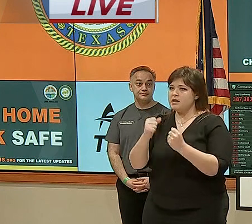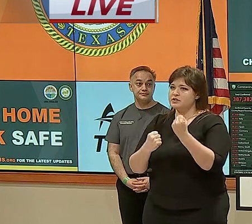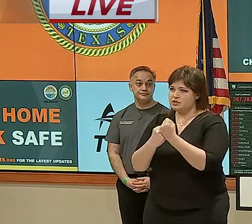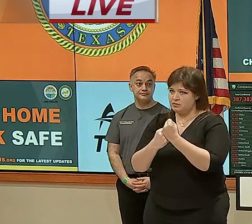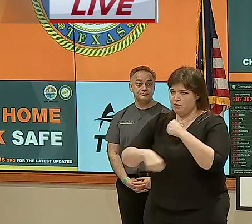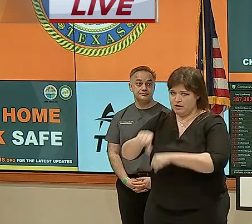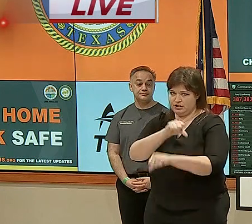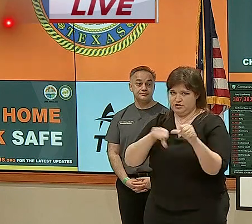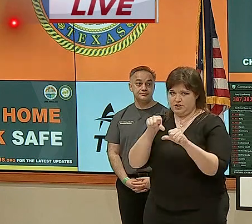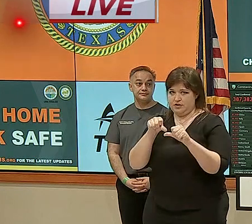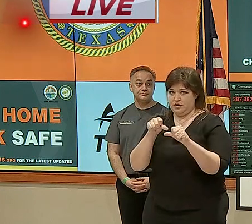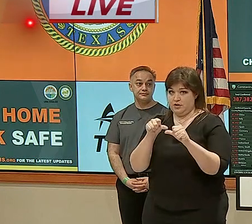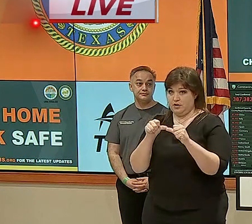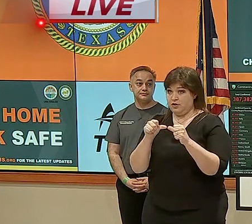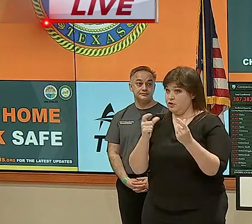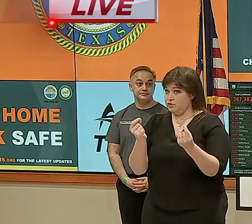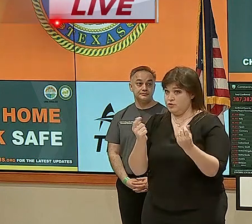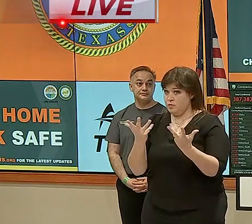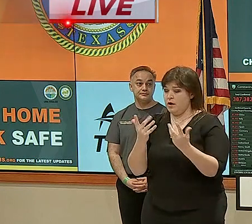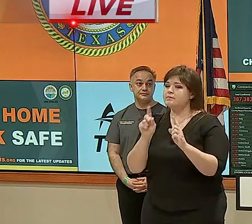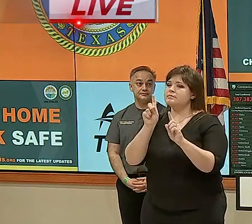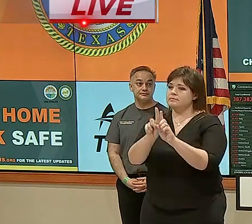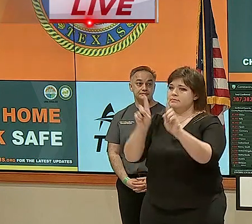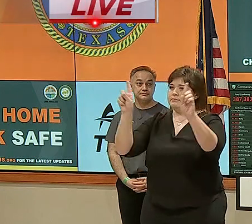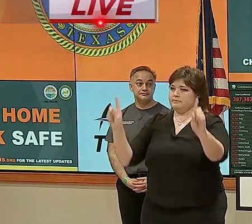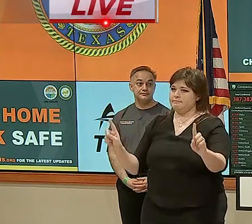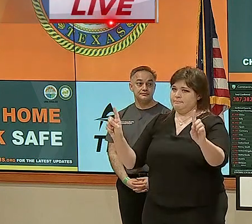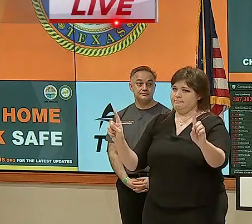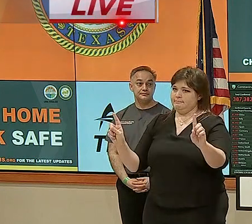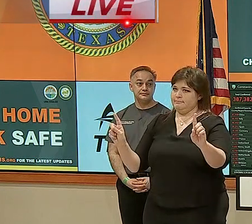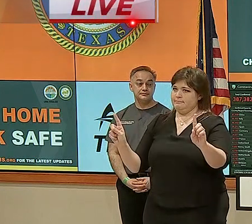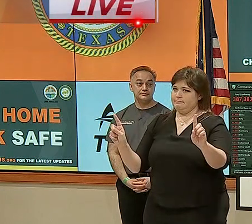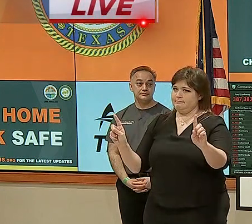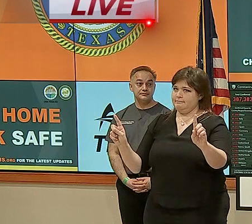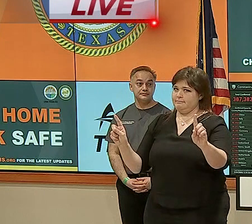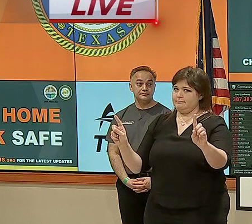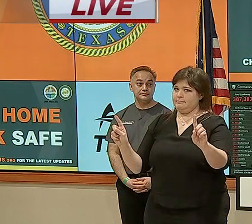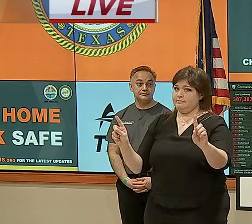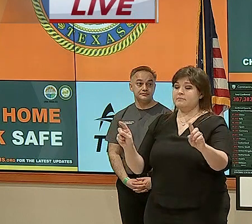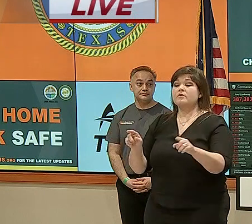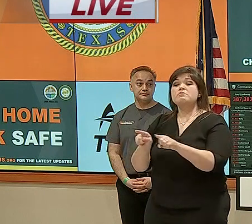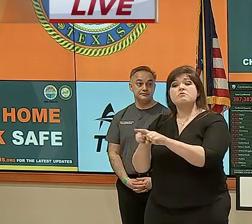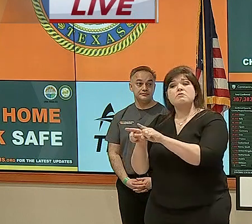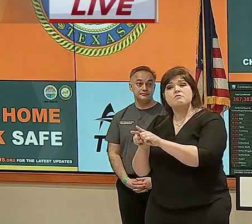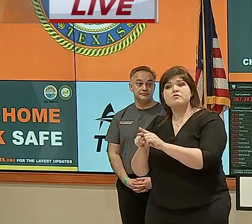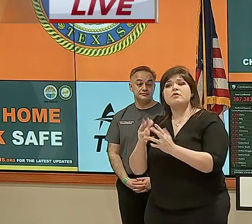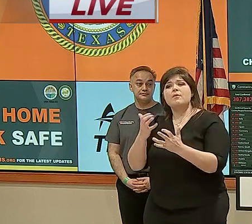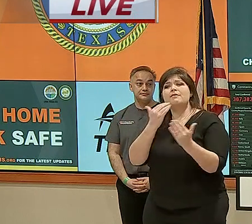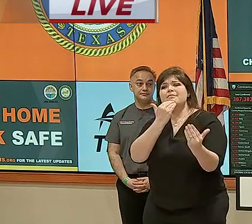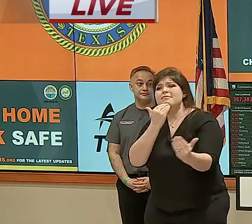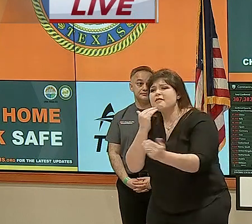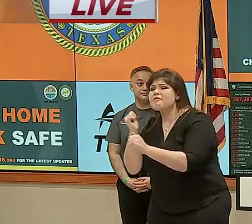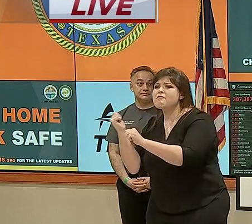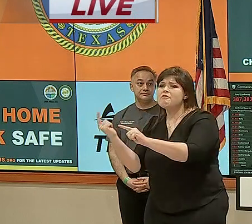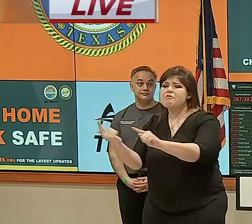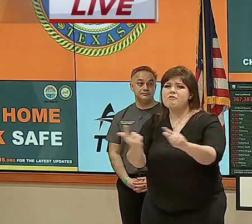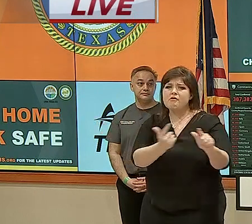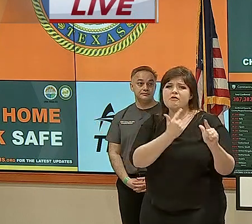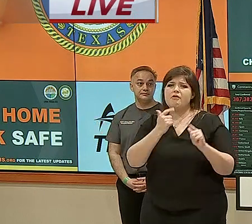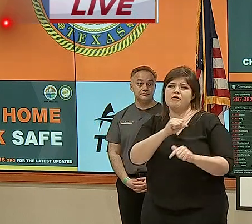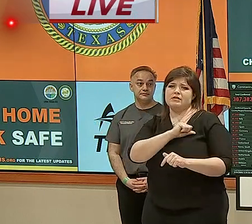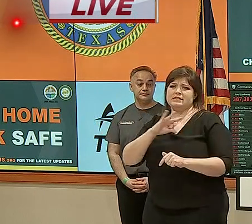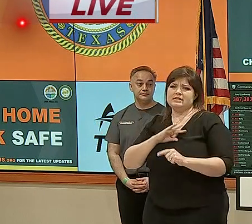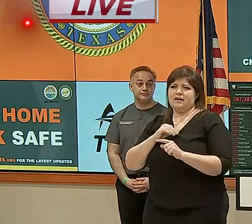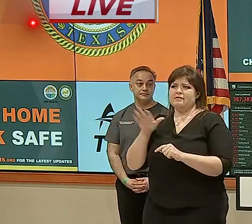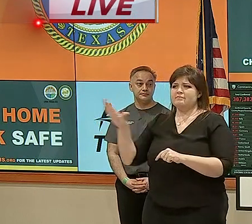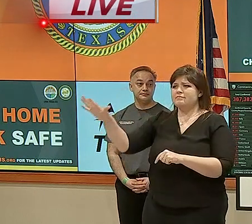Coming together by staying apart. We can do this. I also want to extend my thanks to all the frontline staff at all